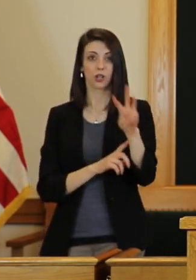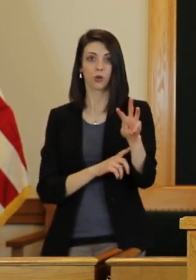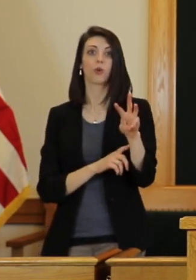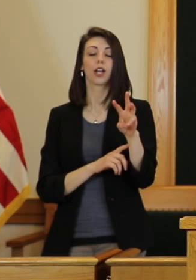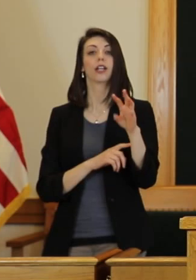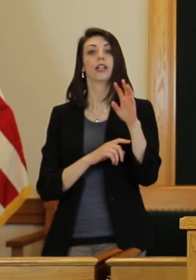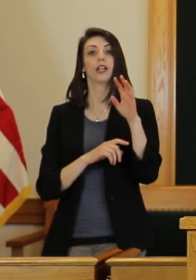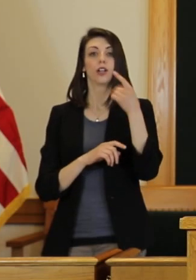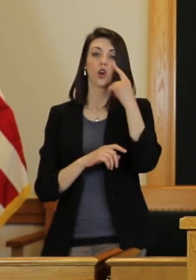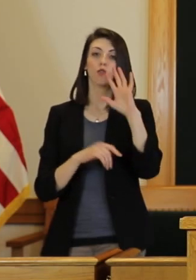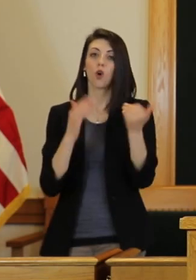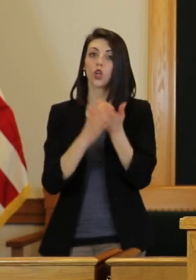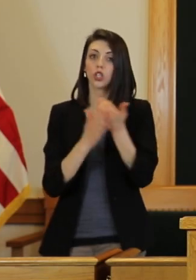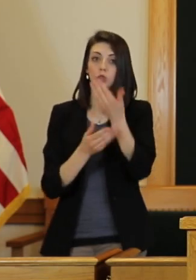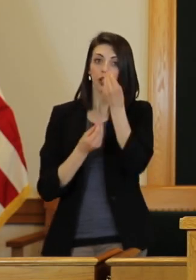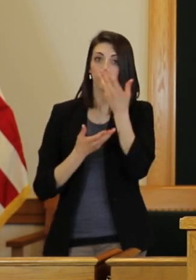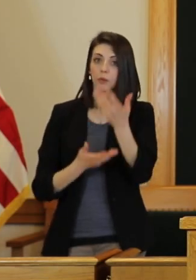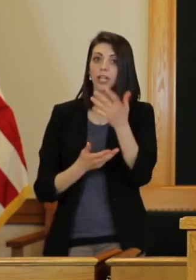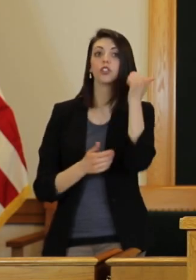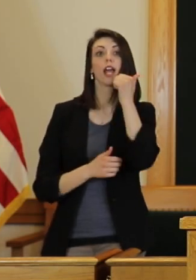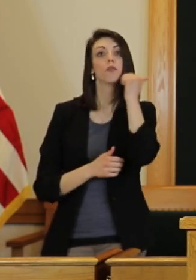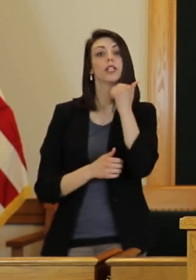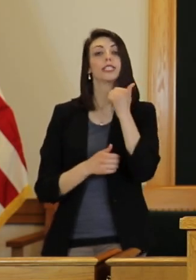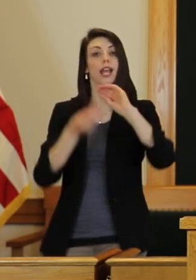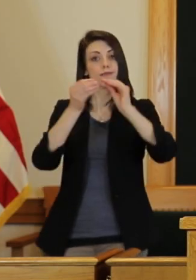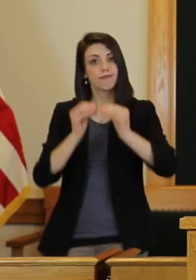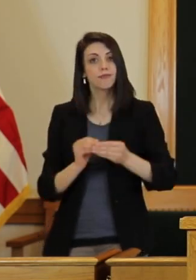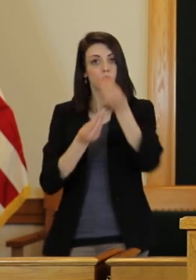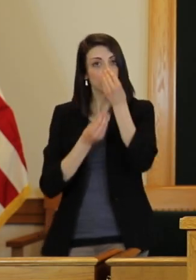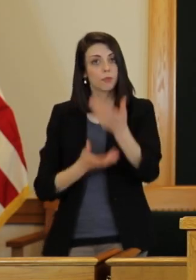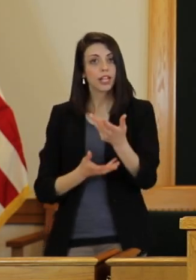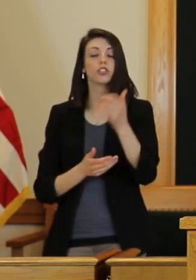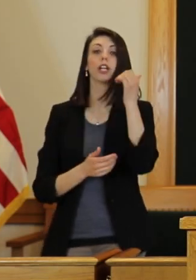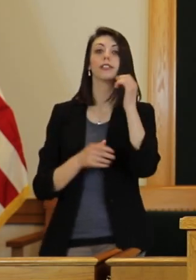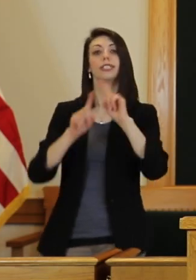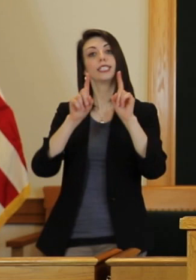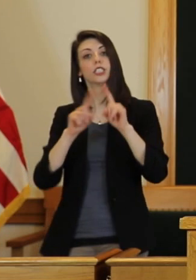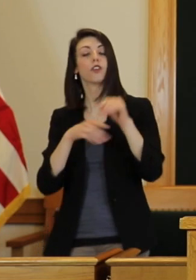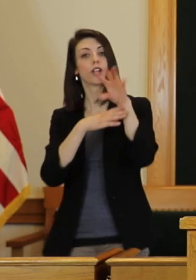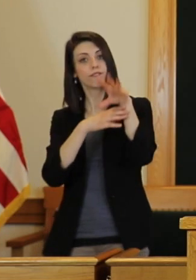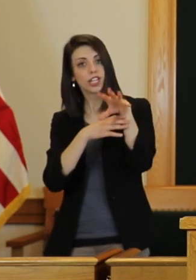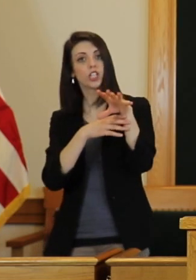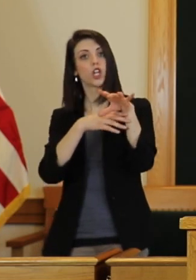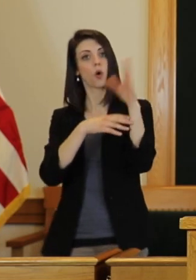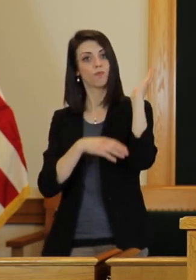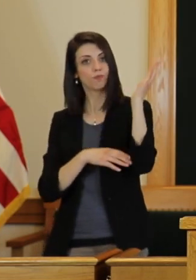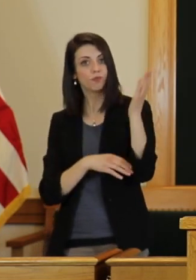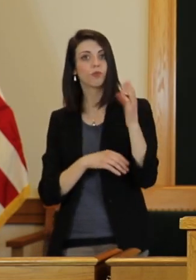health.oswegocounty.com/COVID-19 for the latest news releases, daily updates, and video presentations, or visit